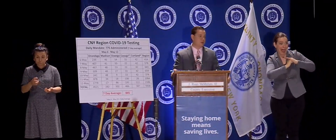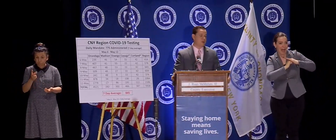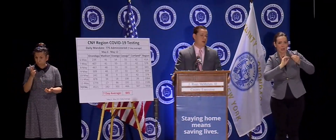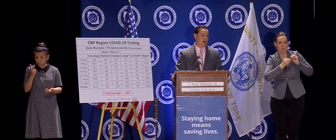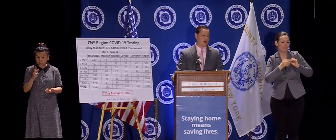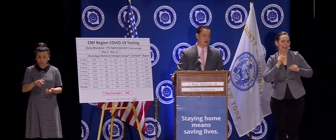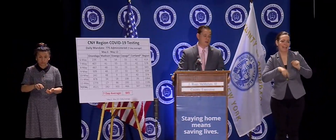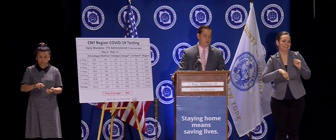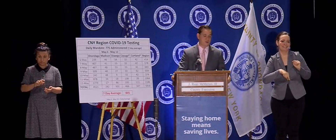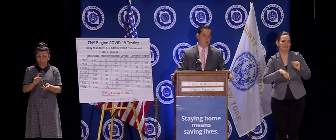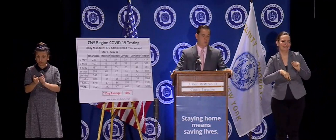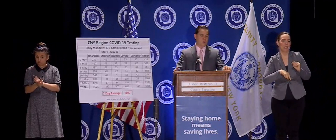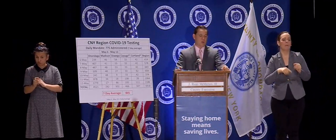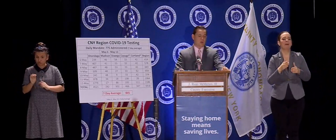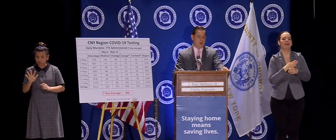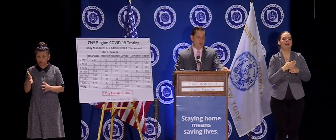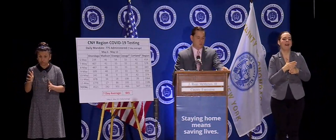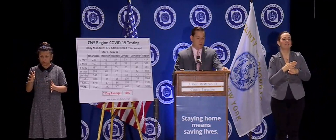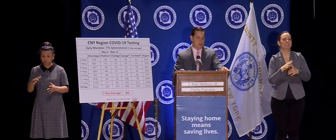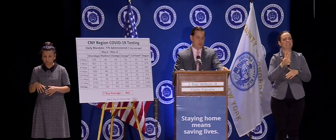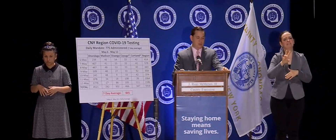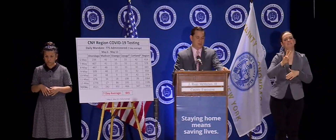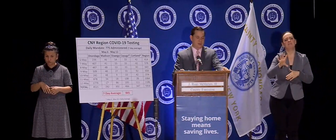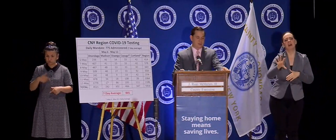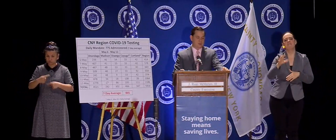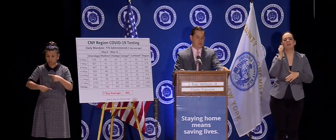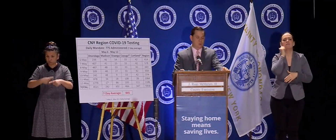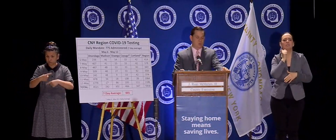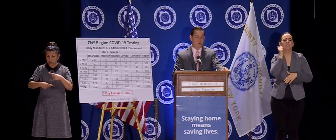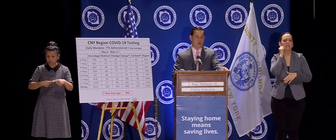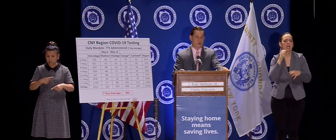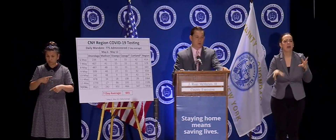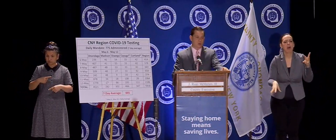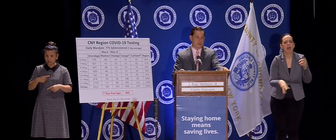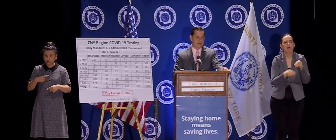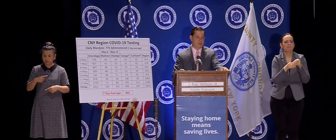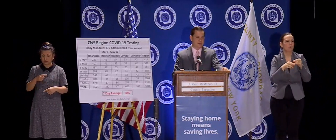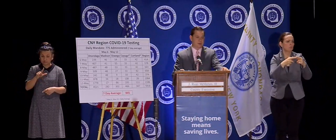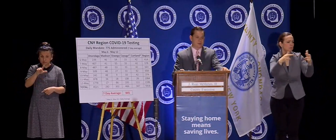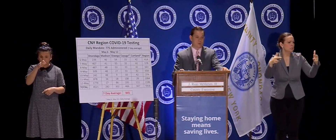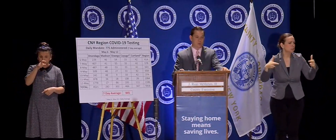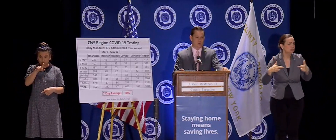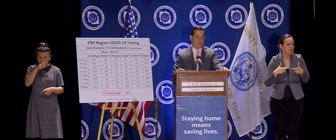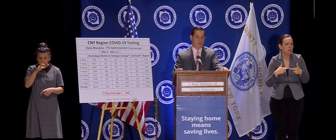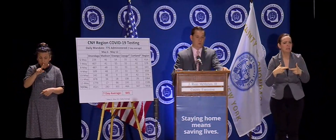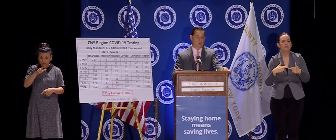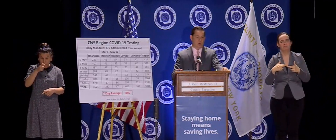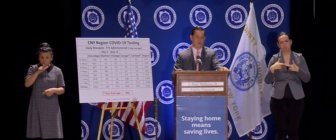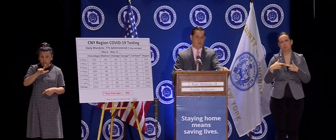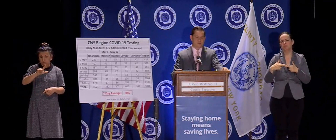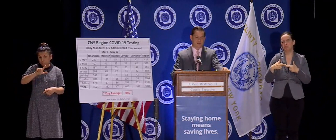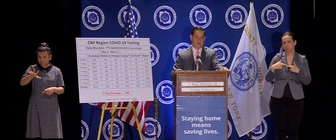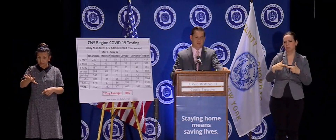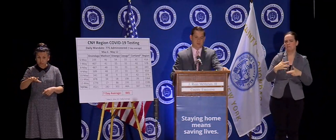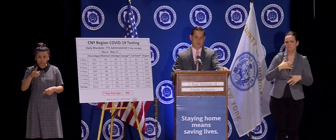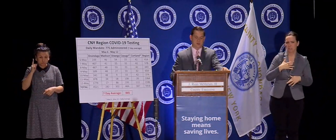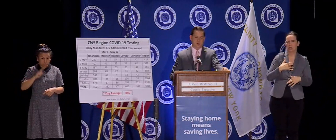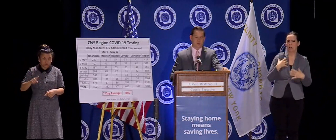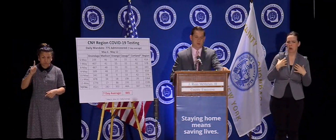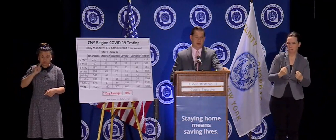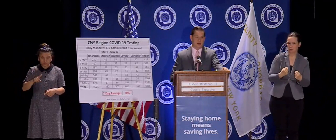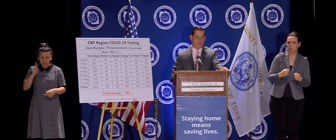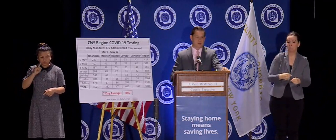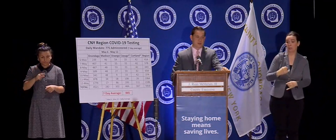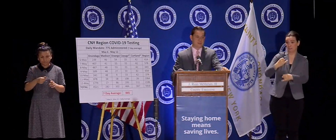average. And so what we are doing is our facilities are